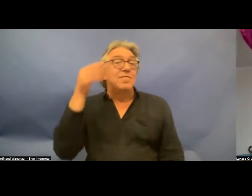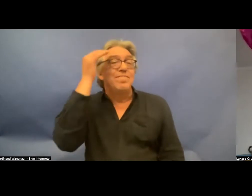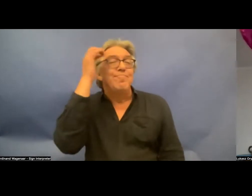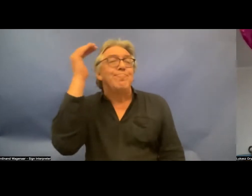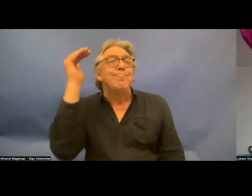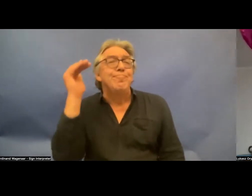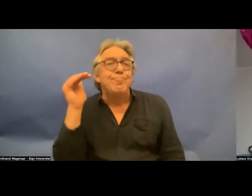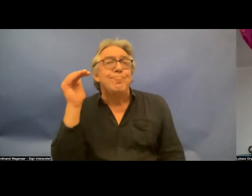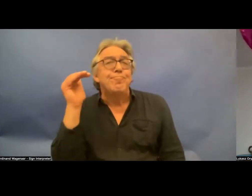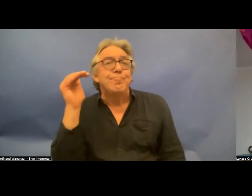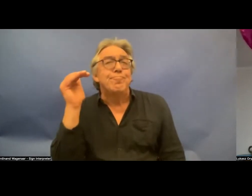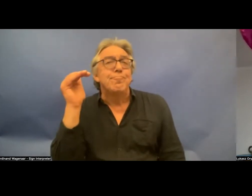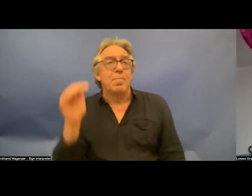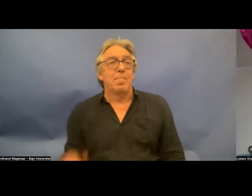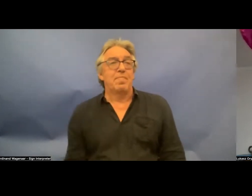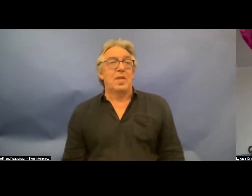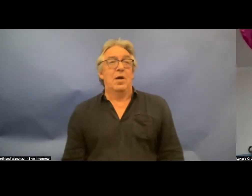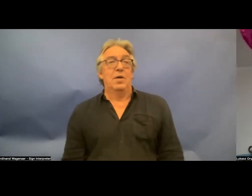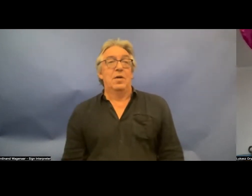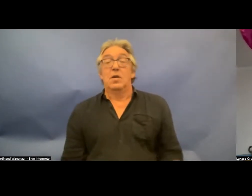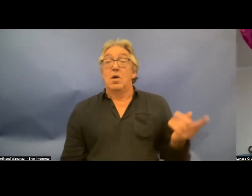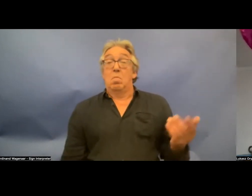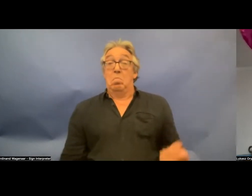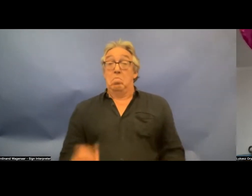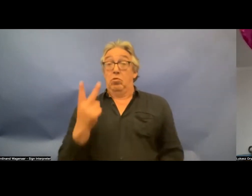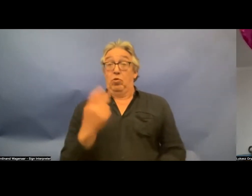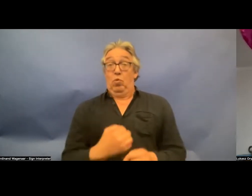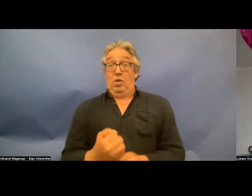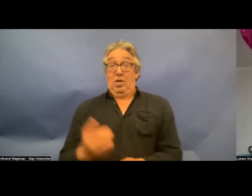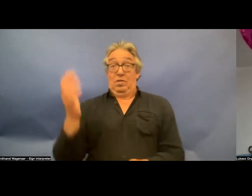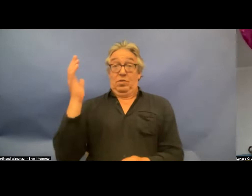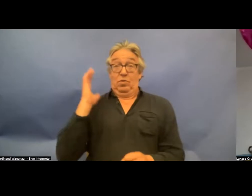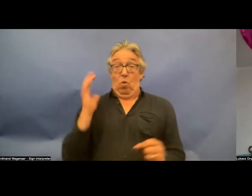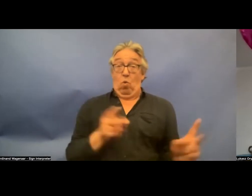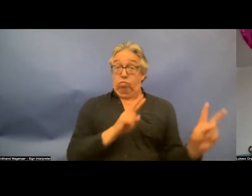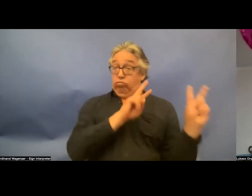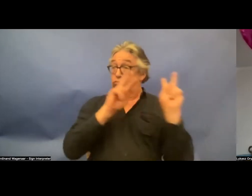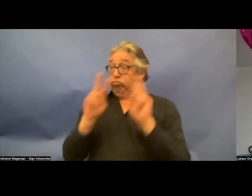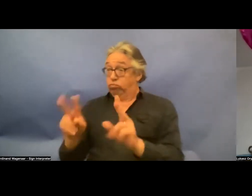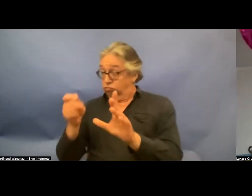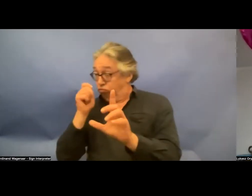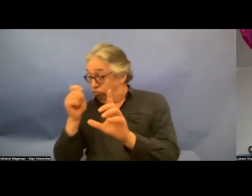the expansion of the facilities, of the mentioned facility during the years